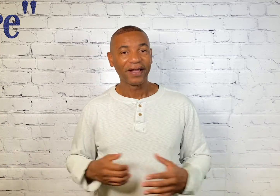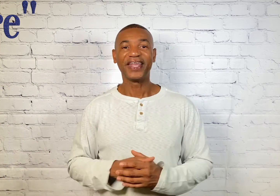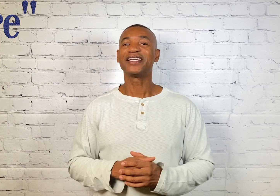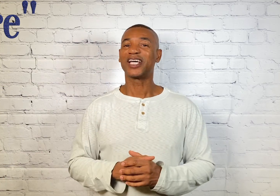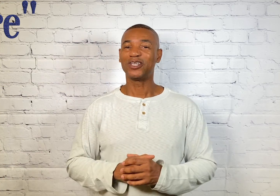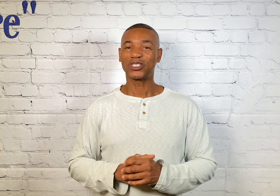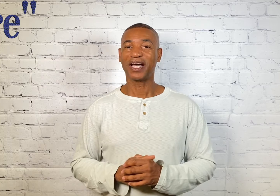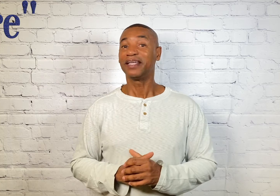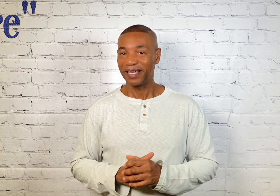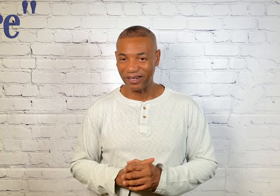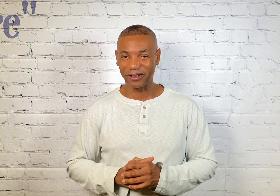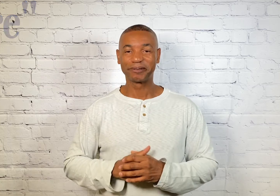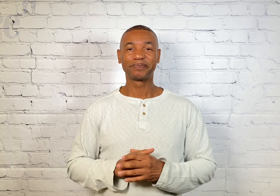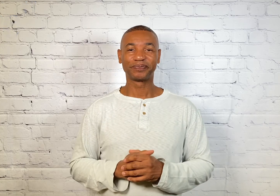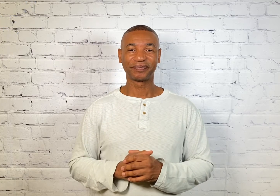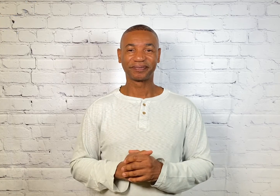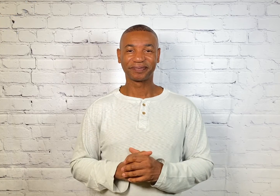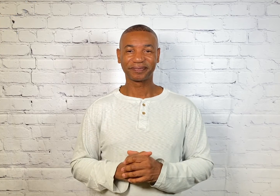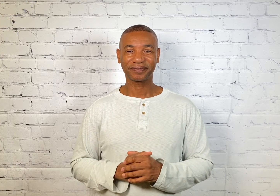That is how you sign here.